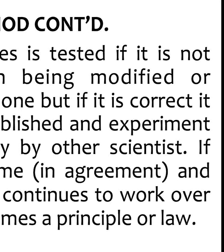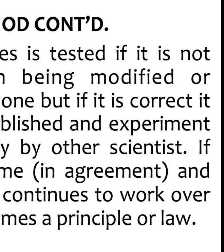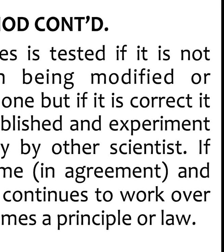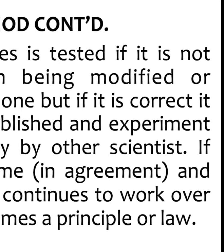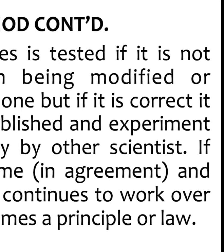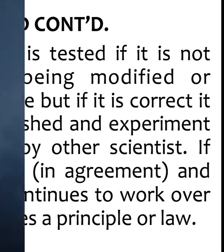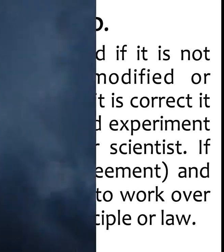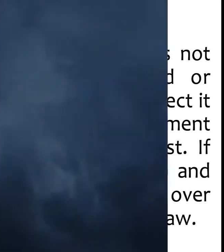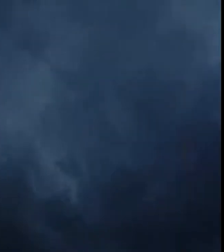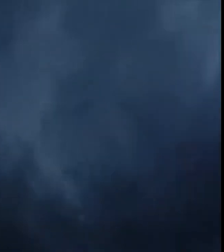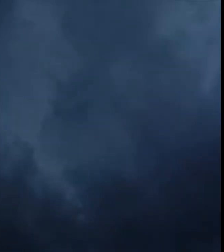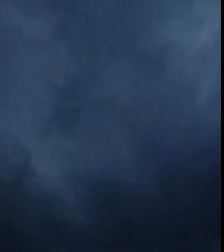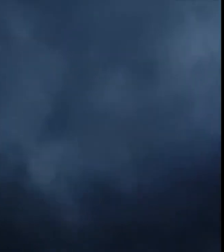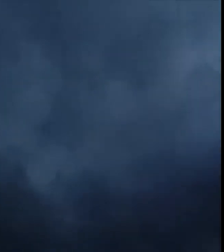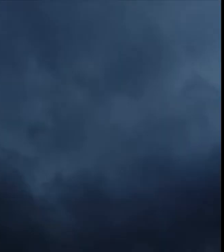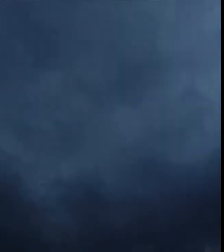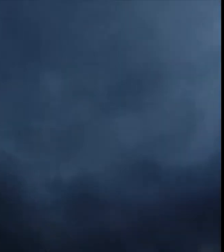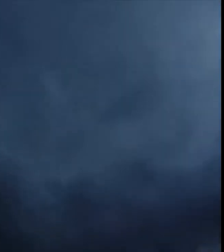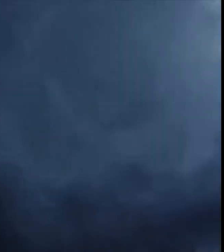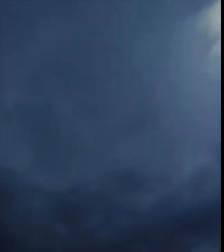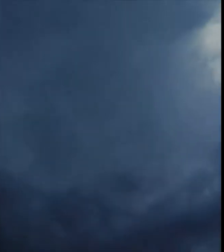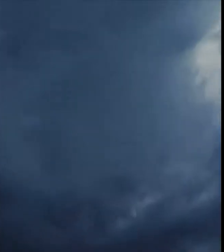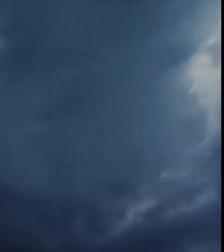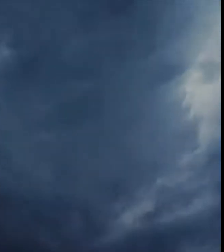principle or a law.